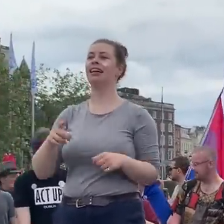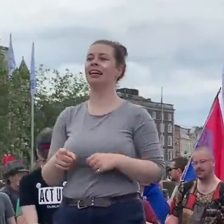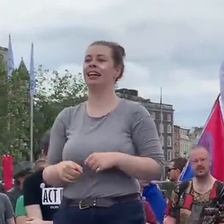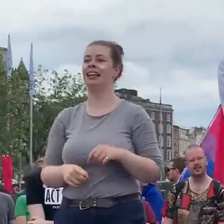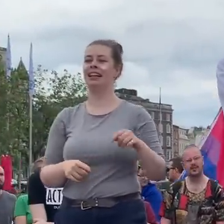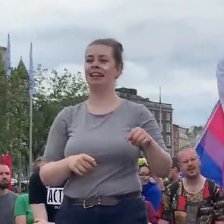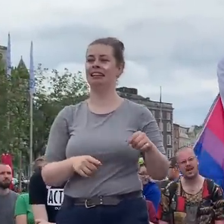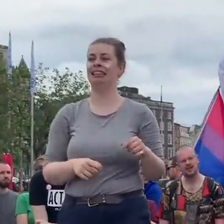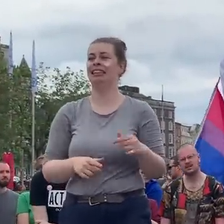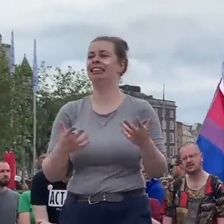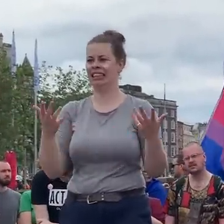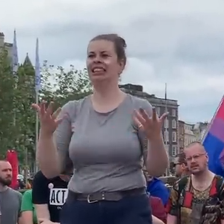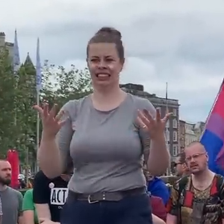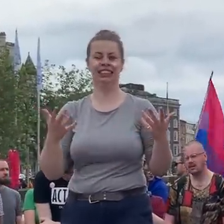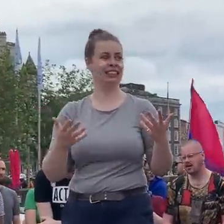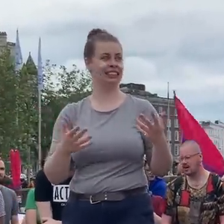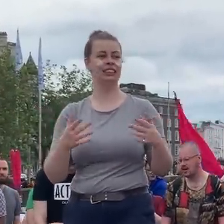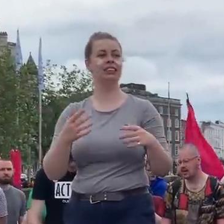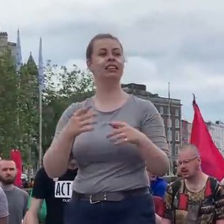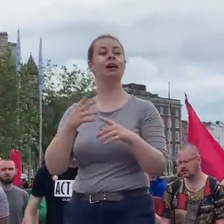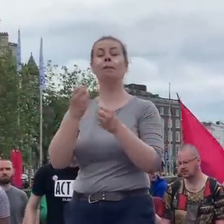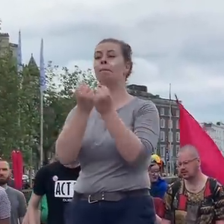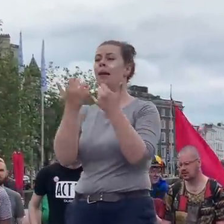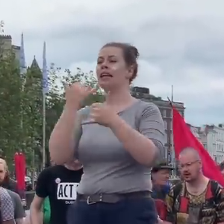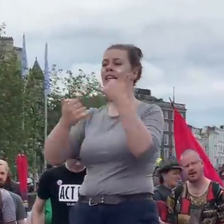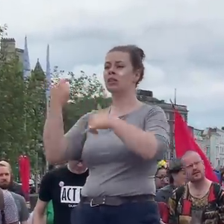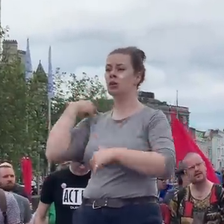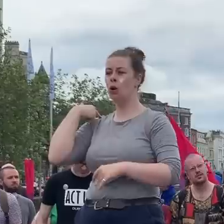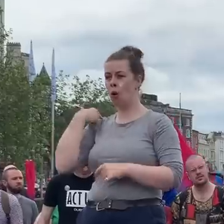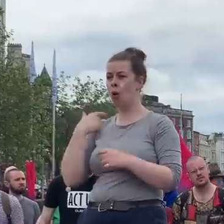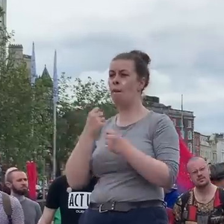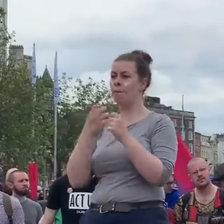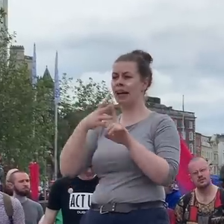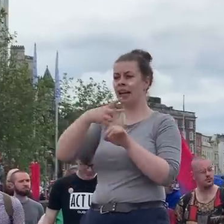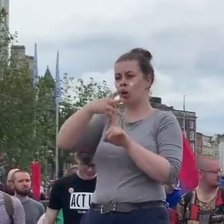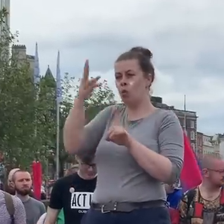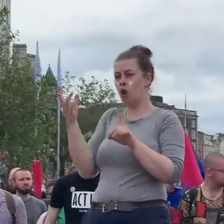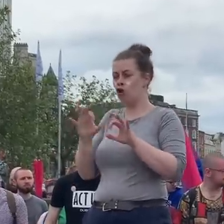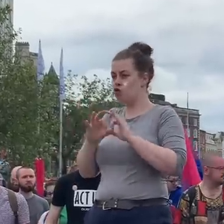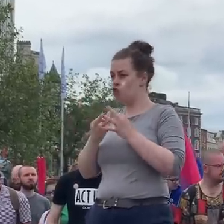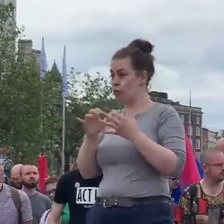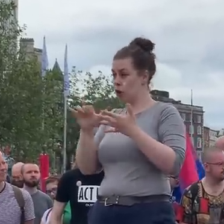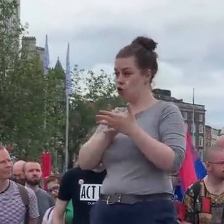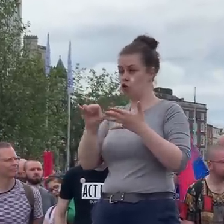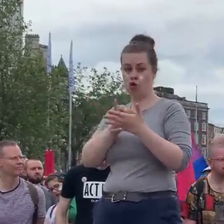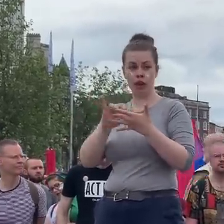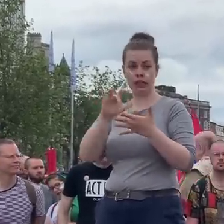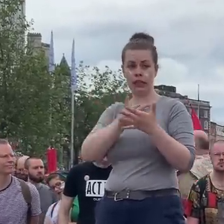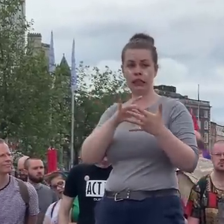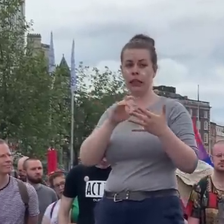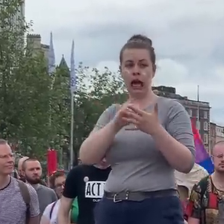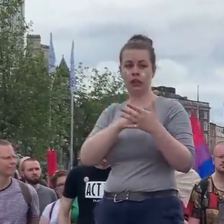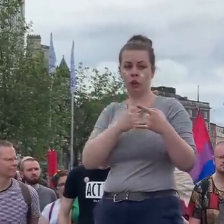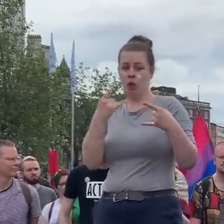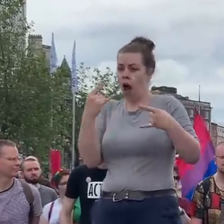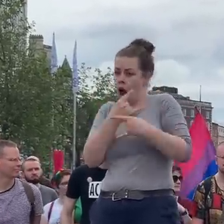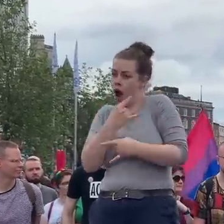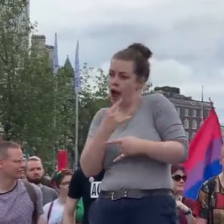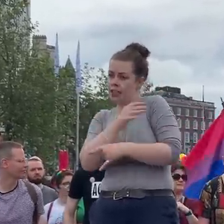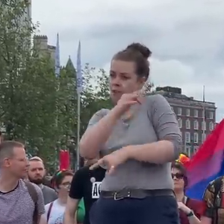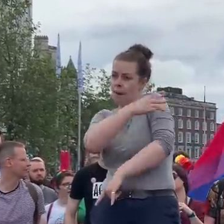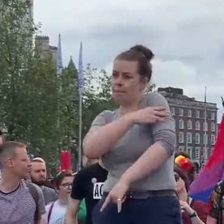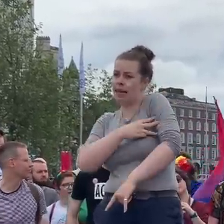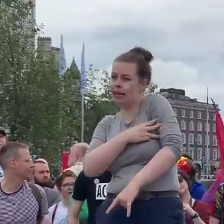Many decades ago, queer bodies revolted against police raids in New York City. They were tired of having to live their lives in the shadows, hiding from the